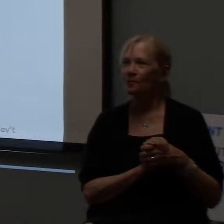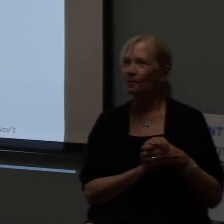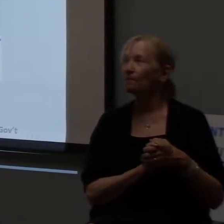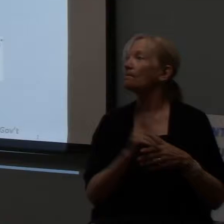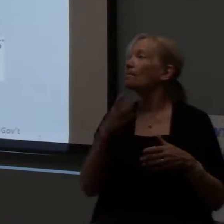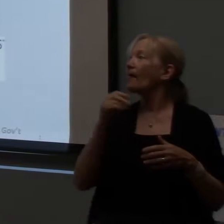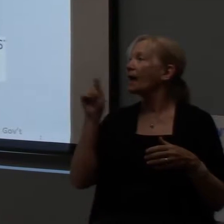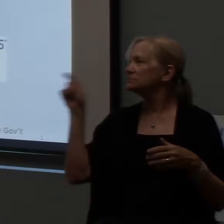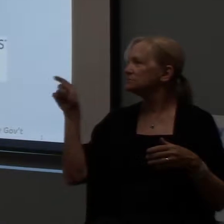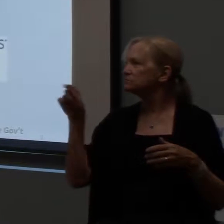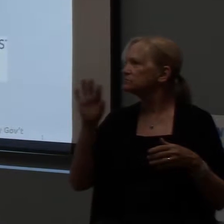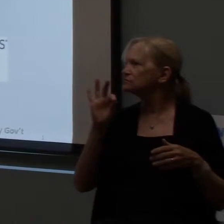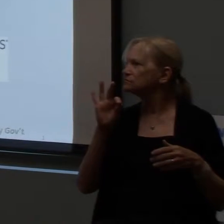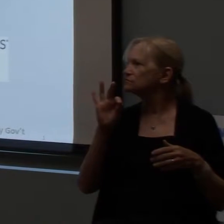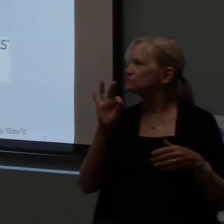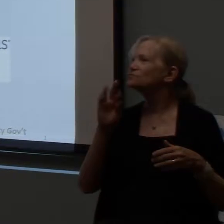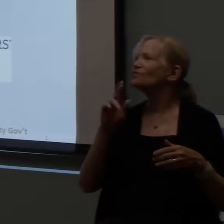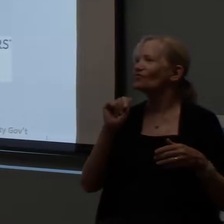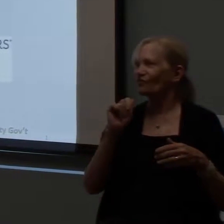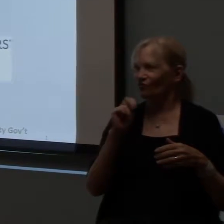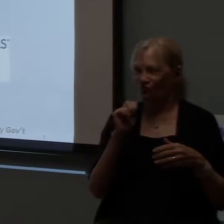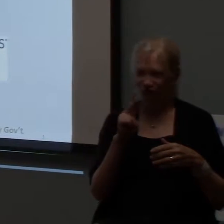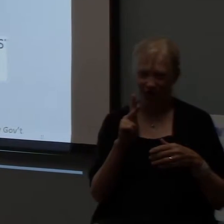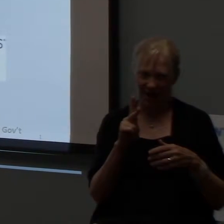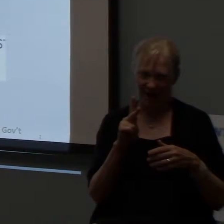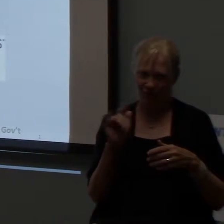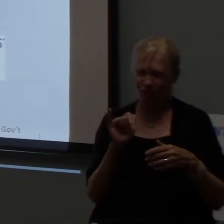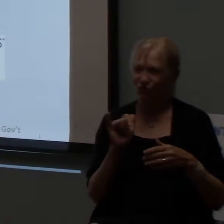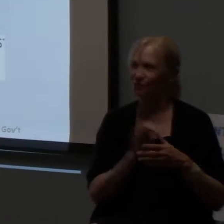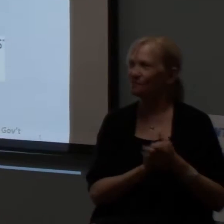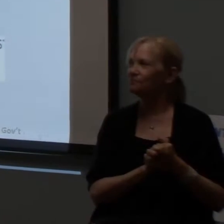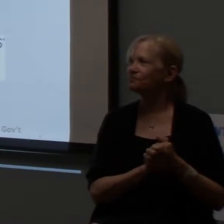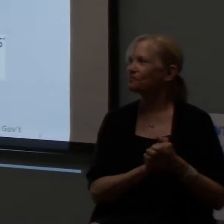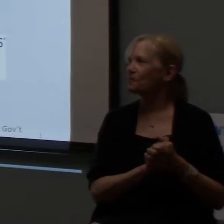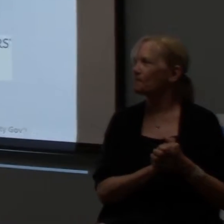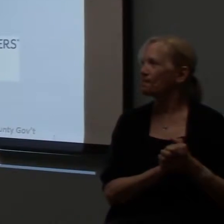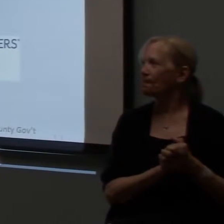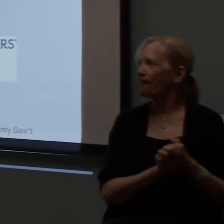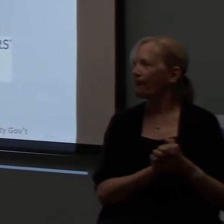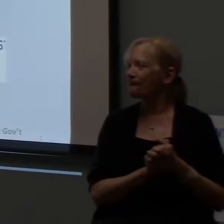Frank. Where's Frank? Yeah. Okay, so anyway. Yay.